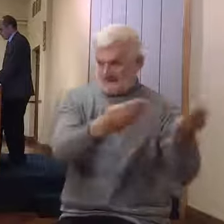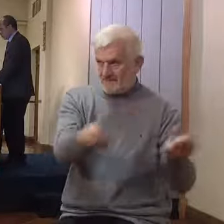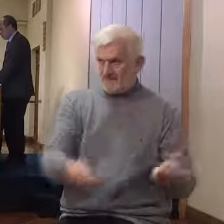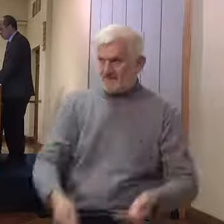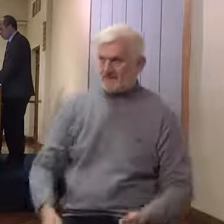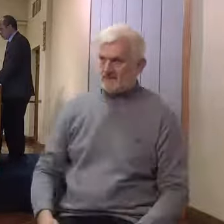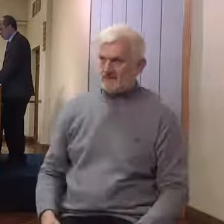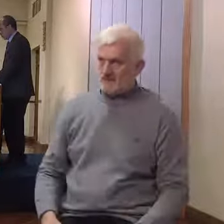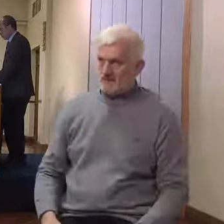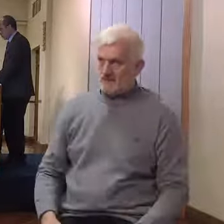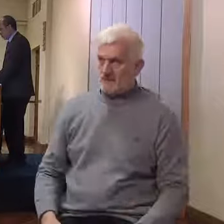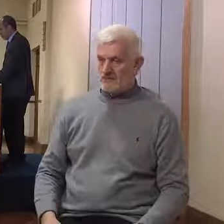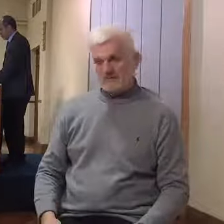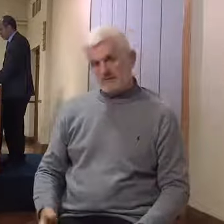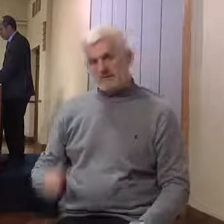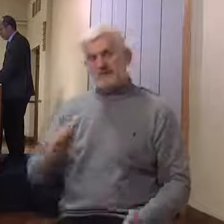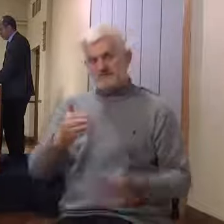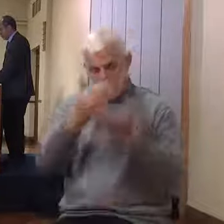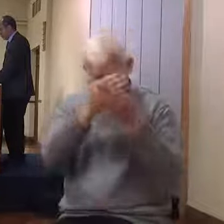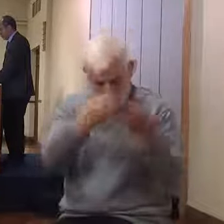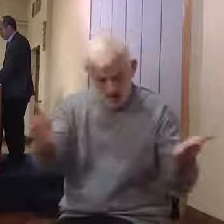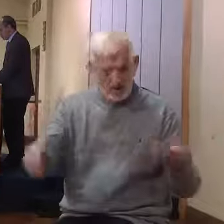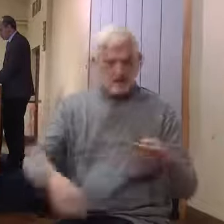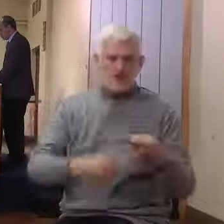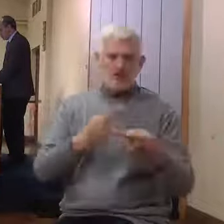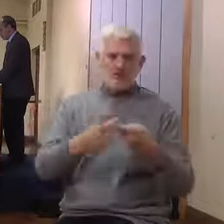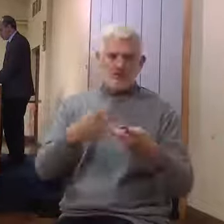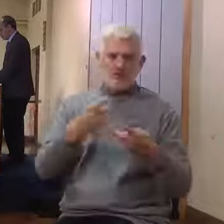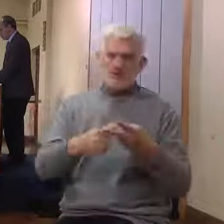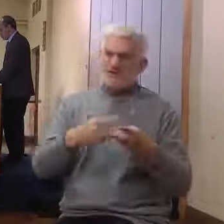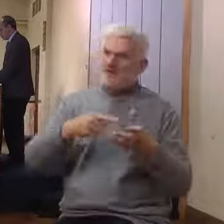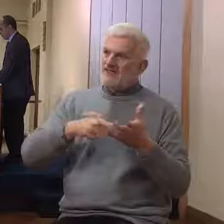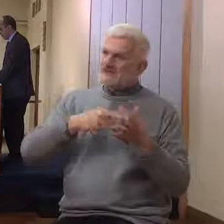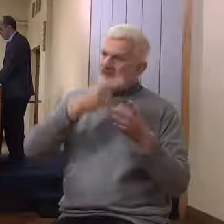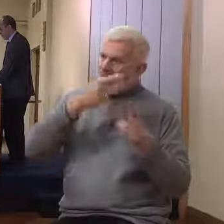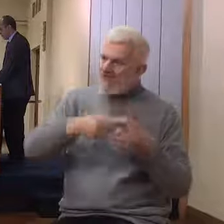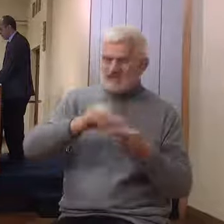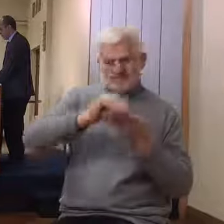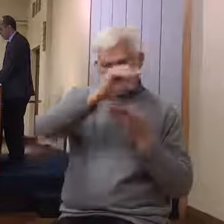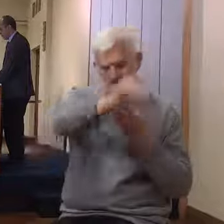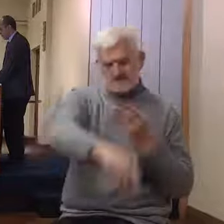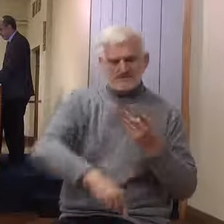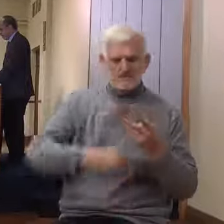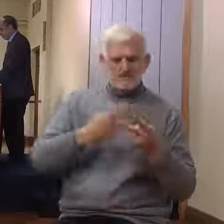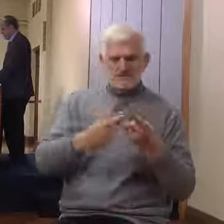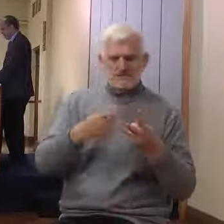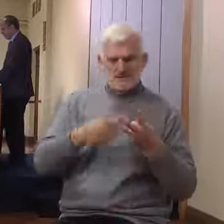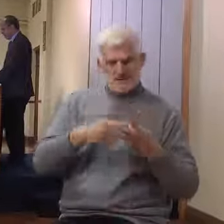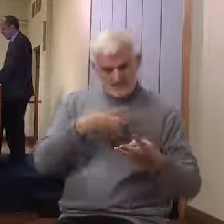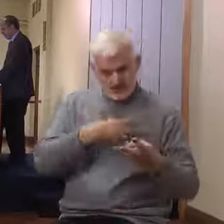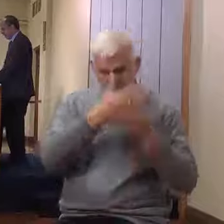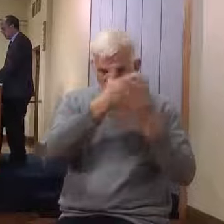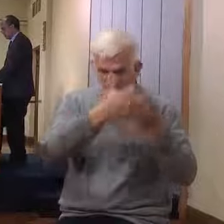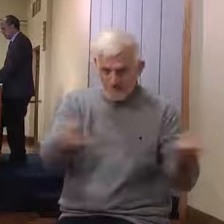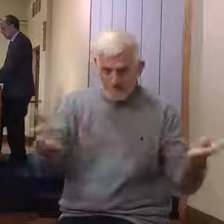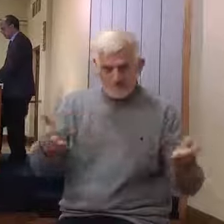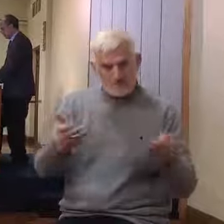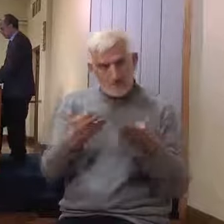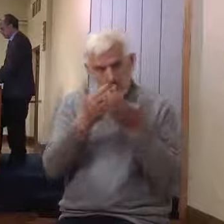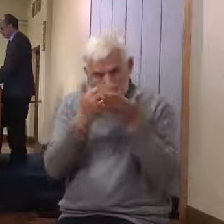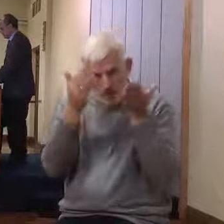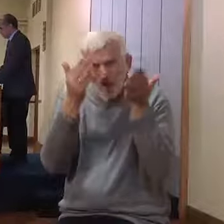tribute to whom tribute is due, custom to whom custom, fear to whom fear, honor to whom